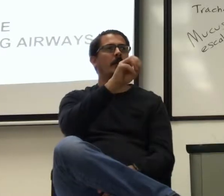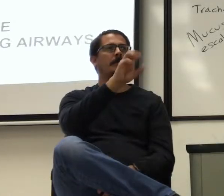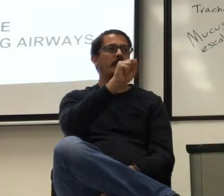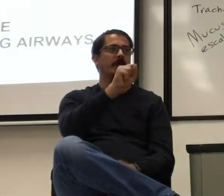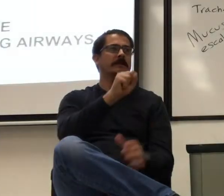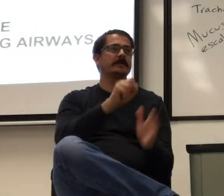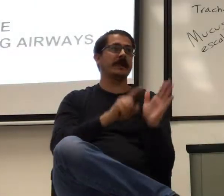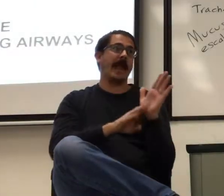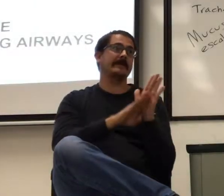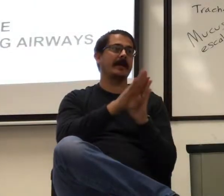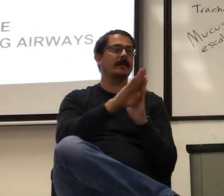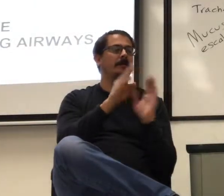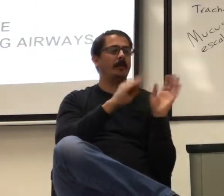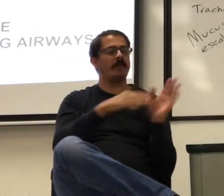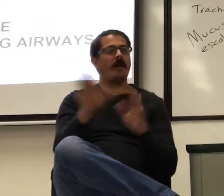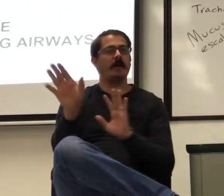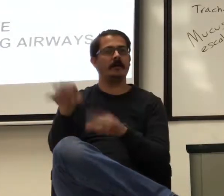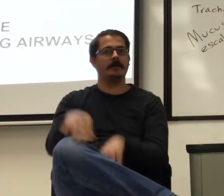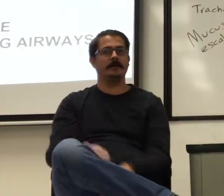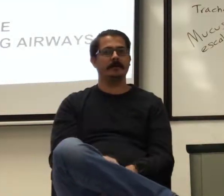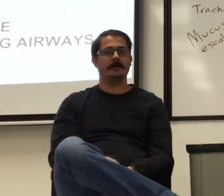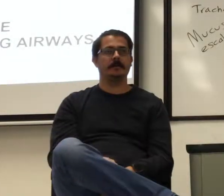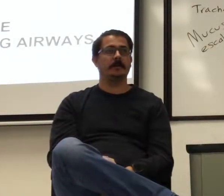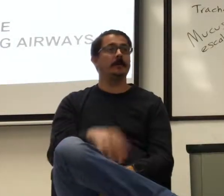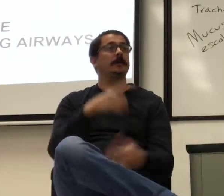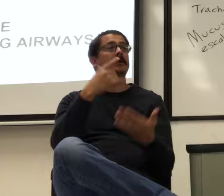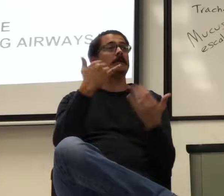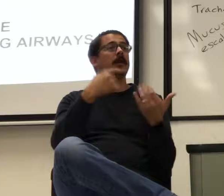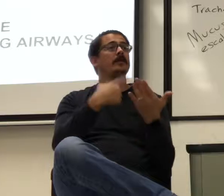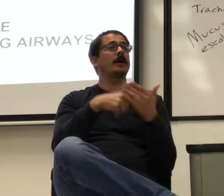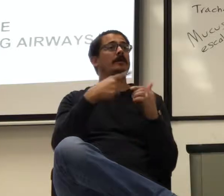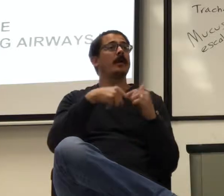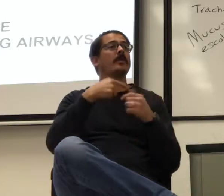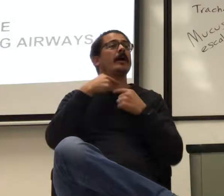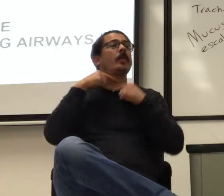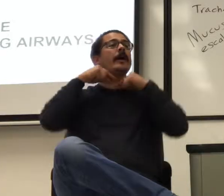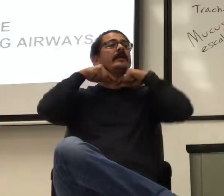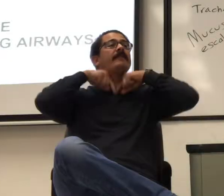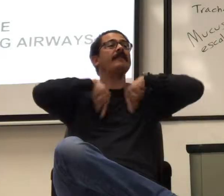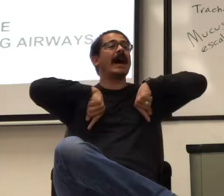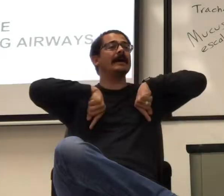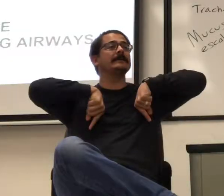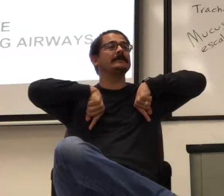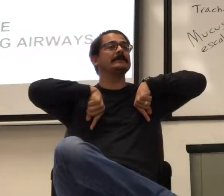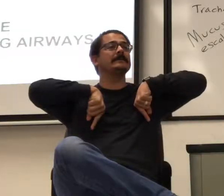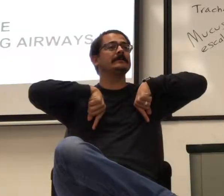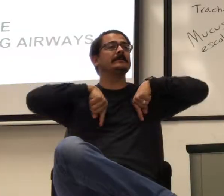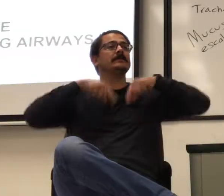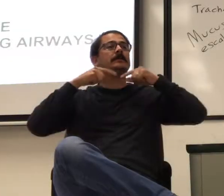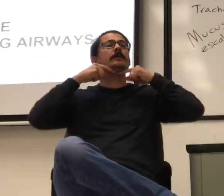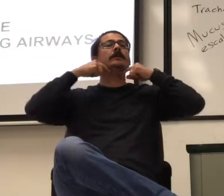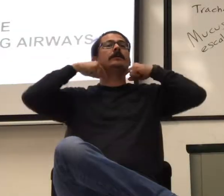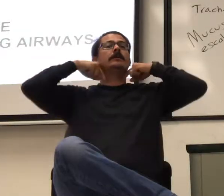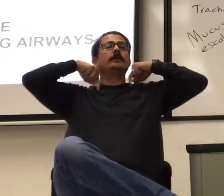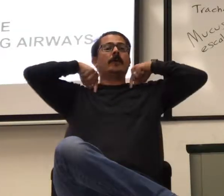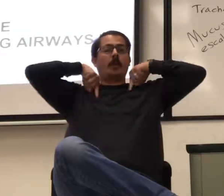move on. Let's talk about when the airway divides and the airways go into the lung